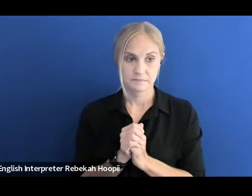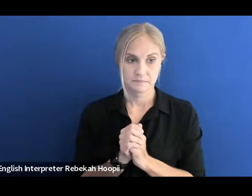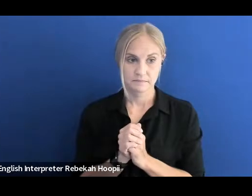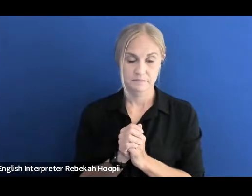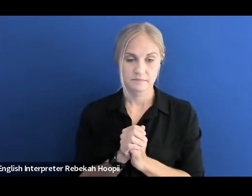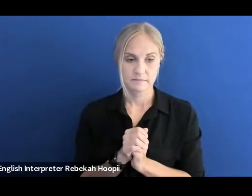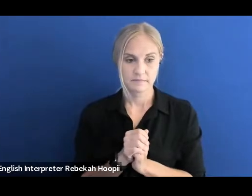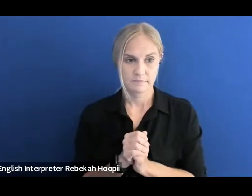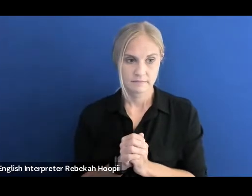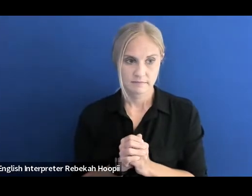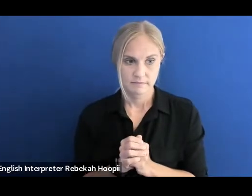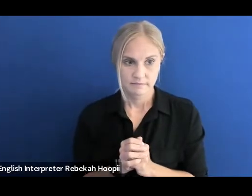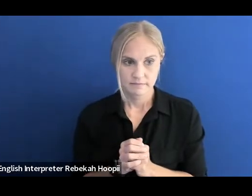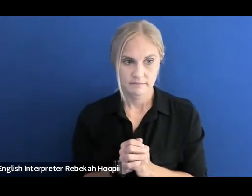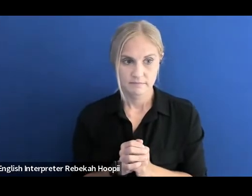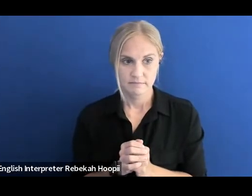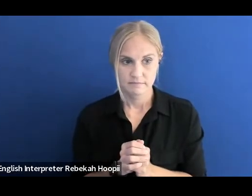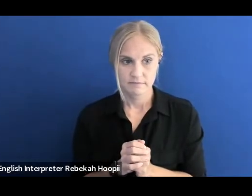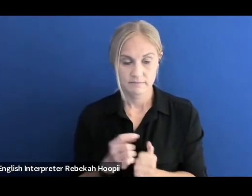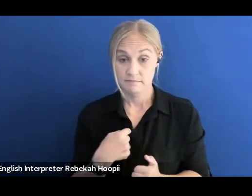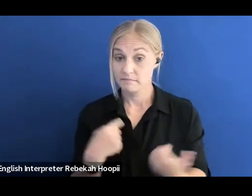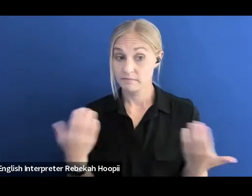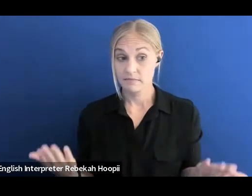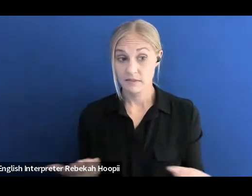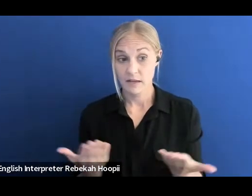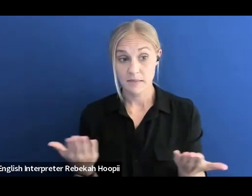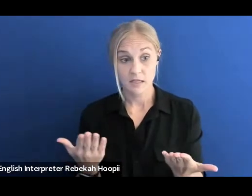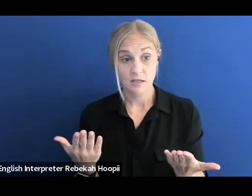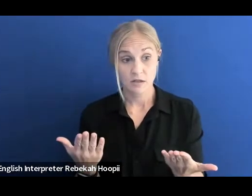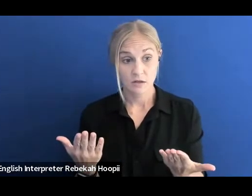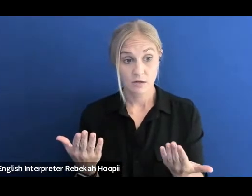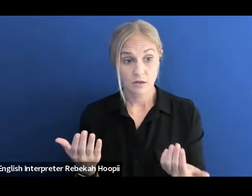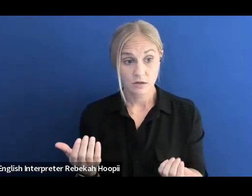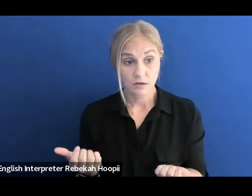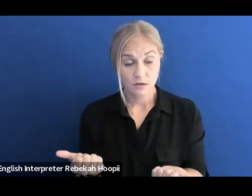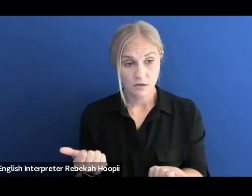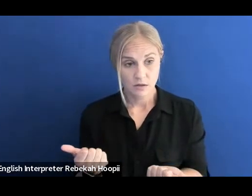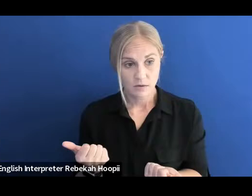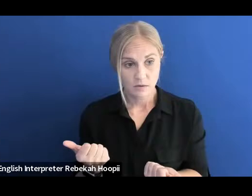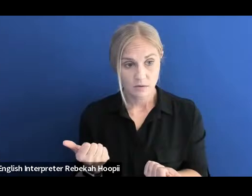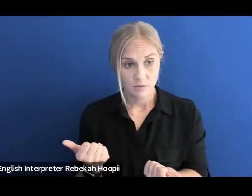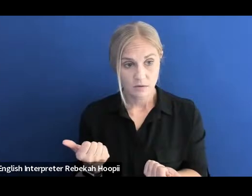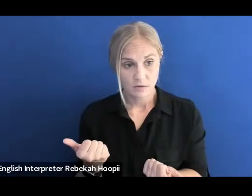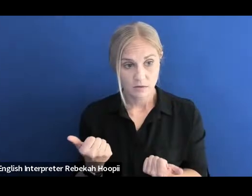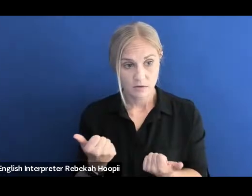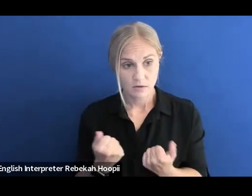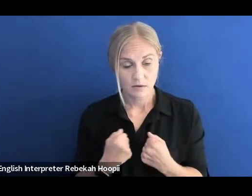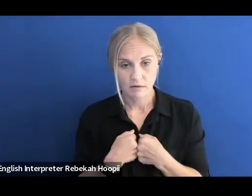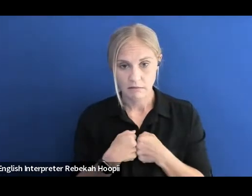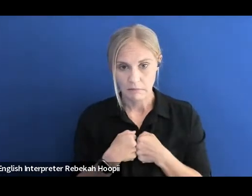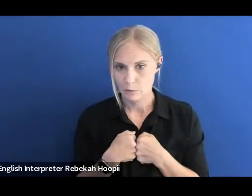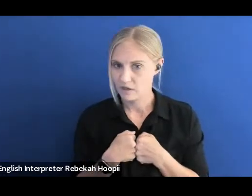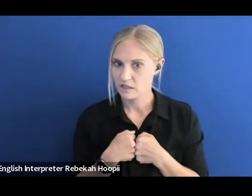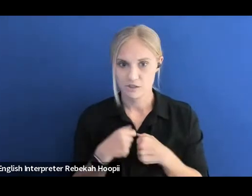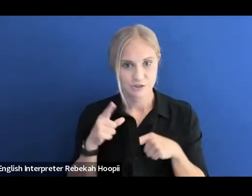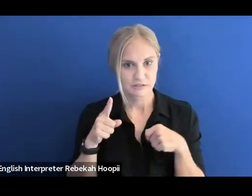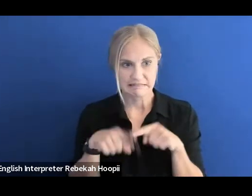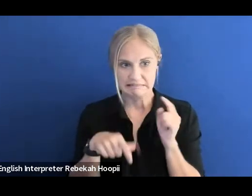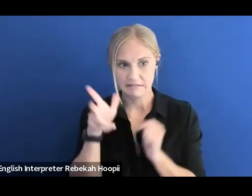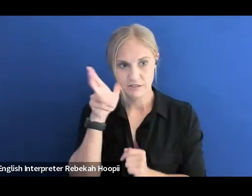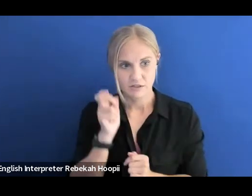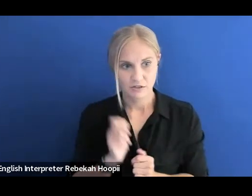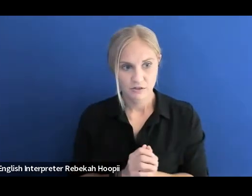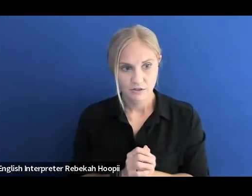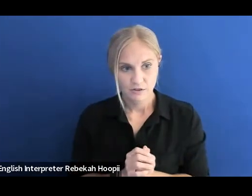A-P-A-L-O-N-P-A-R-A-D-E-A. I'm here to propose the continued renewal of these 70,000 acres of land. I had